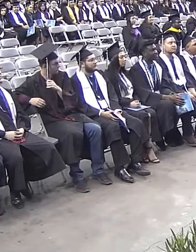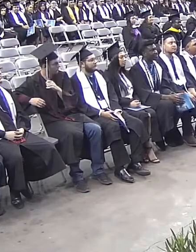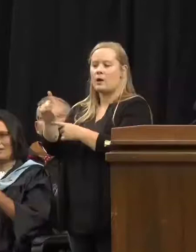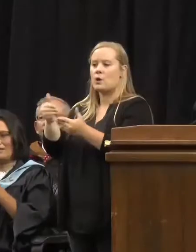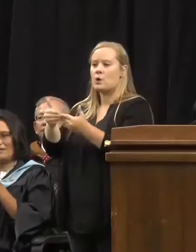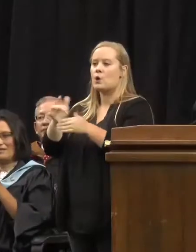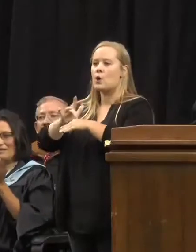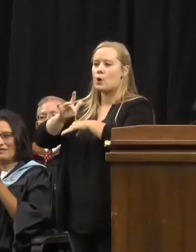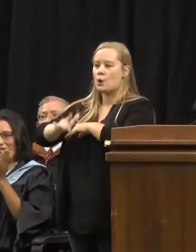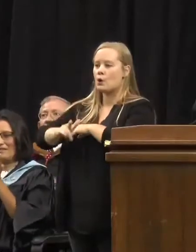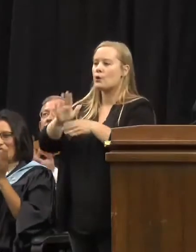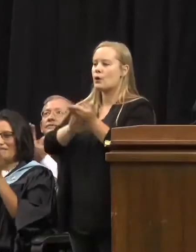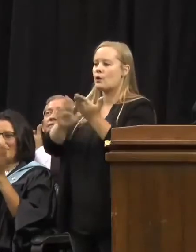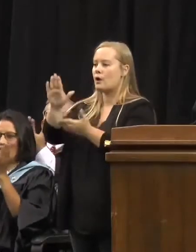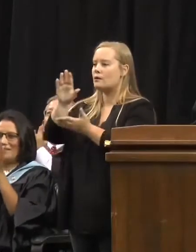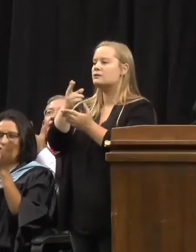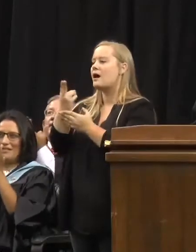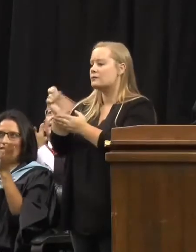High School.